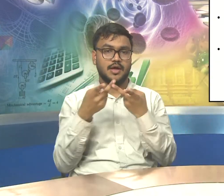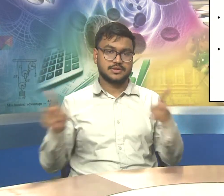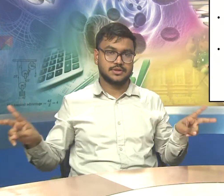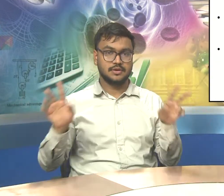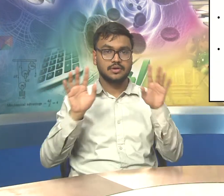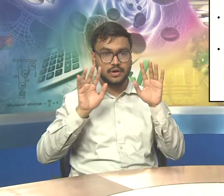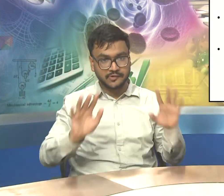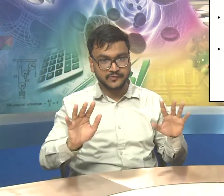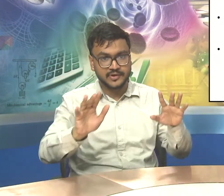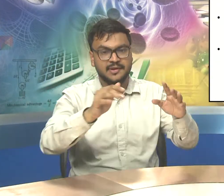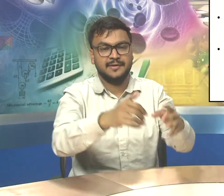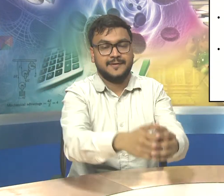to communicate.